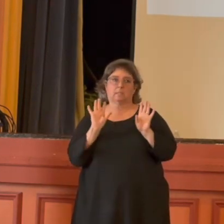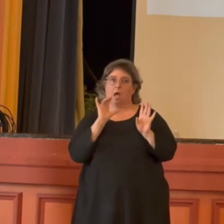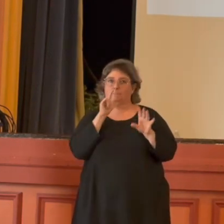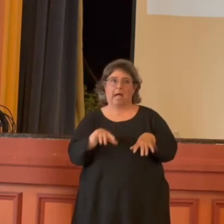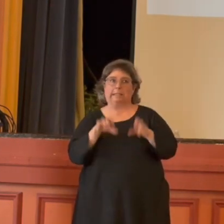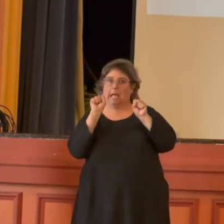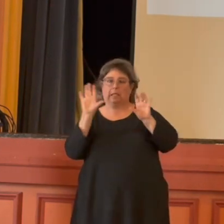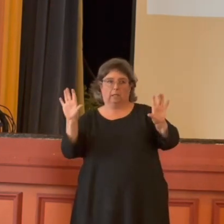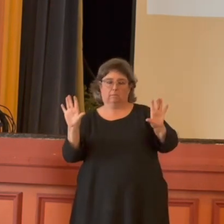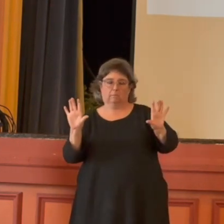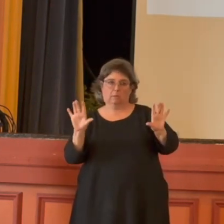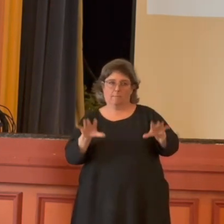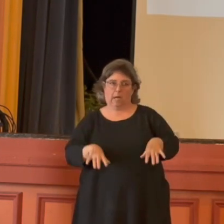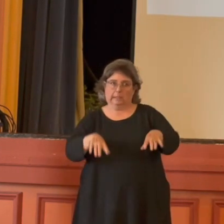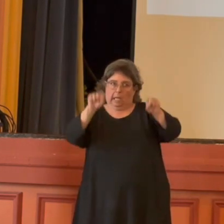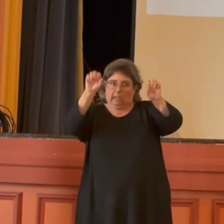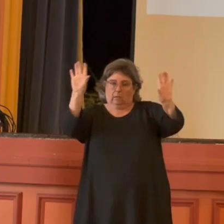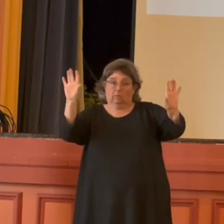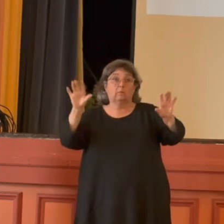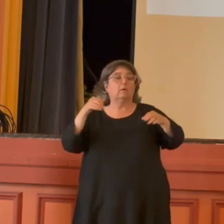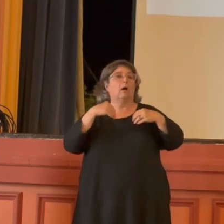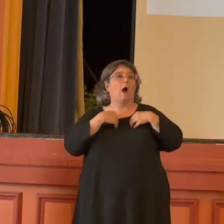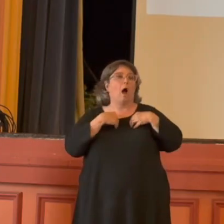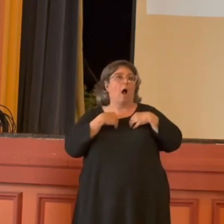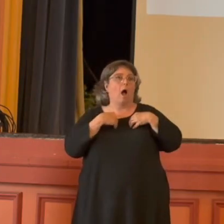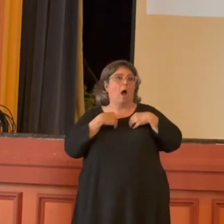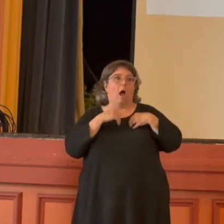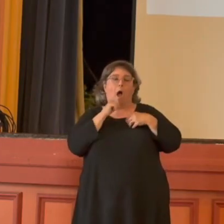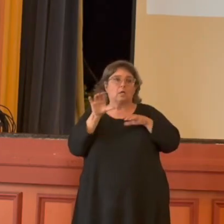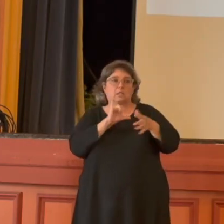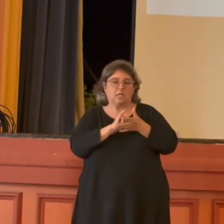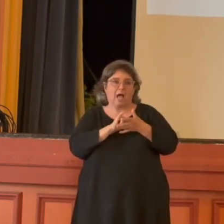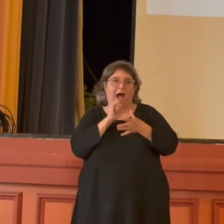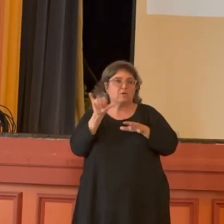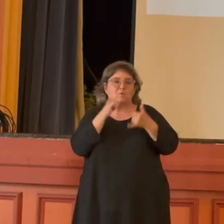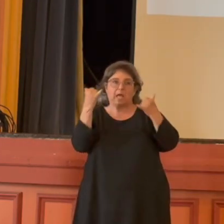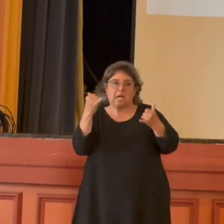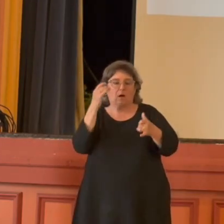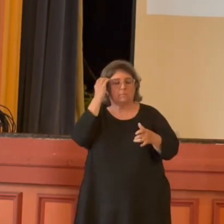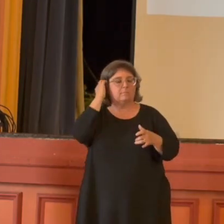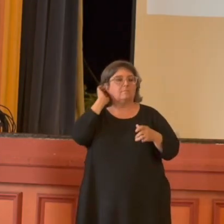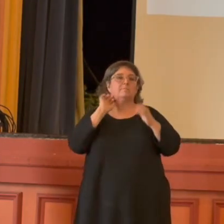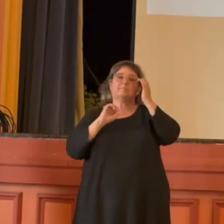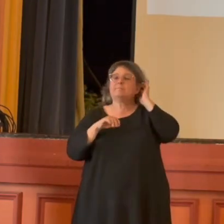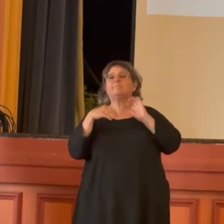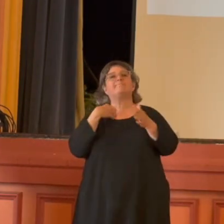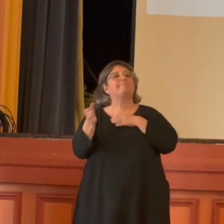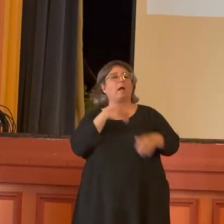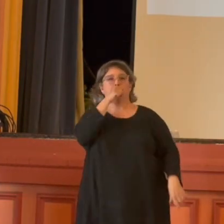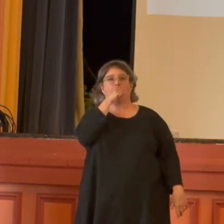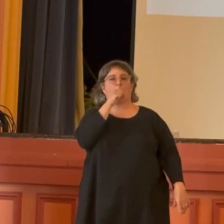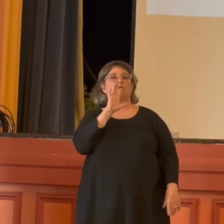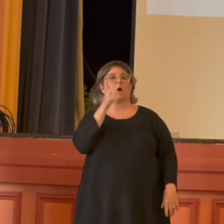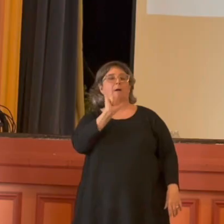taking over. I don't know. I have a habit of doing that, but I didn't do that now. Nevertheless, since I got the mic, we're